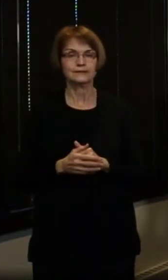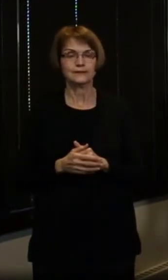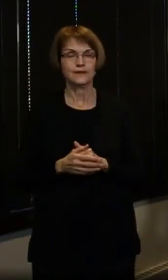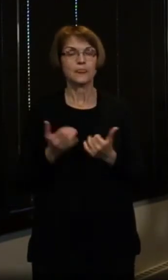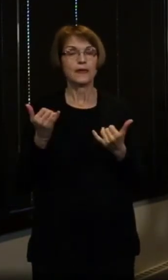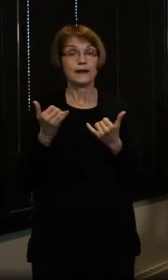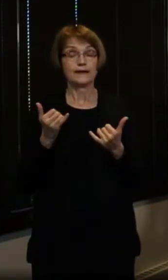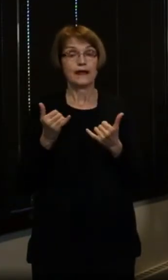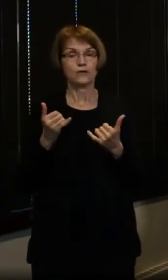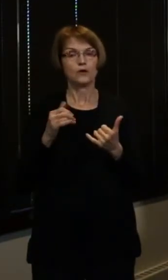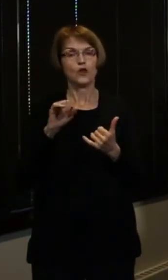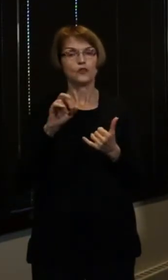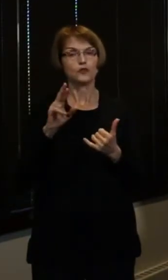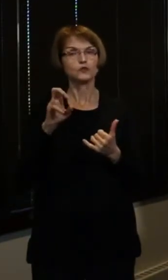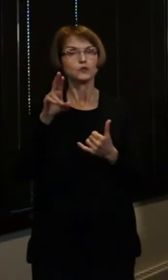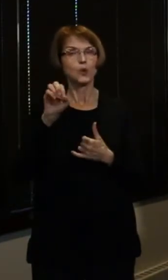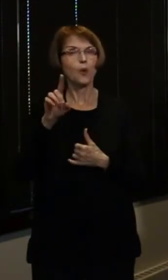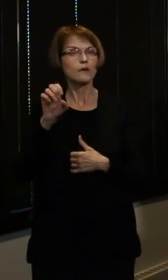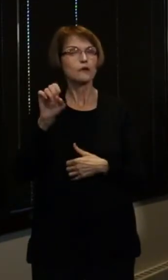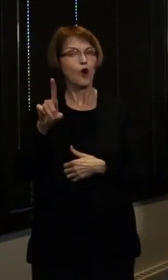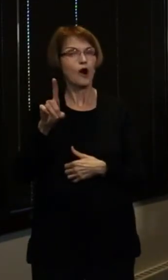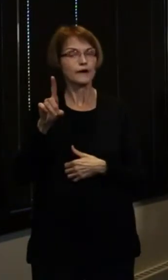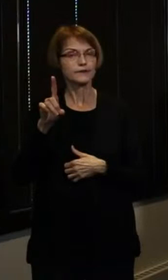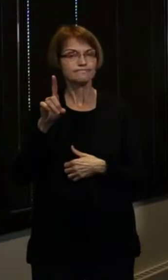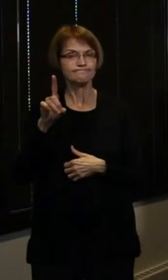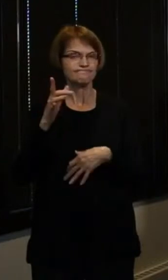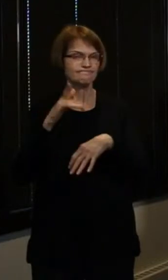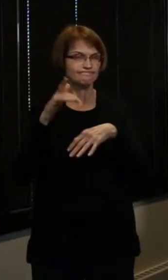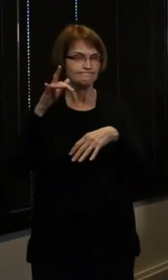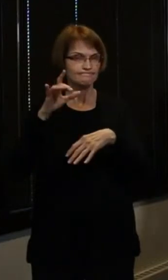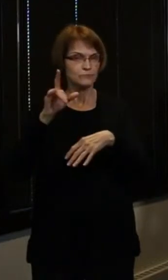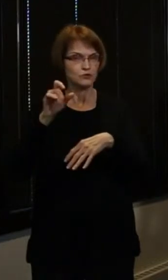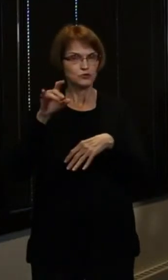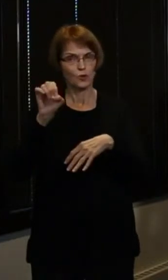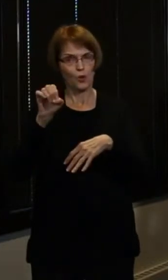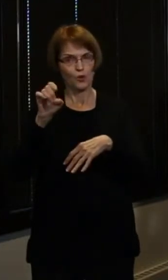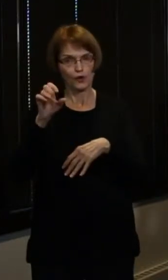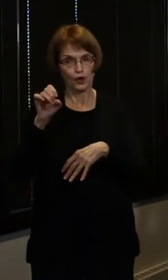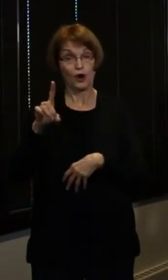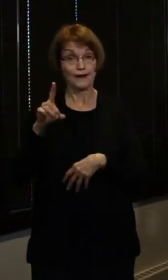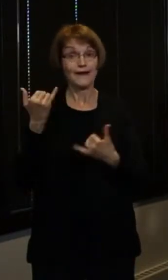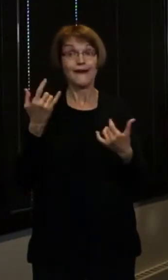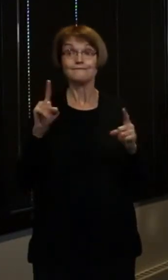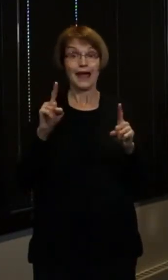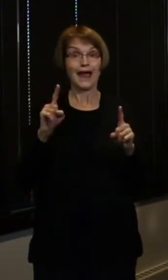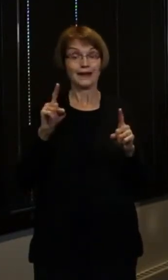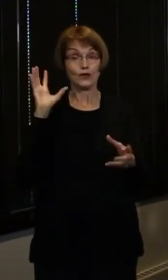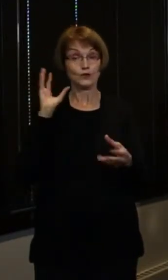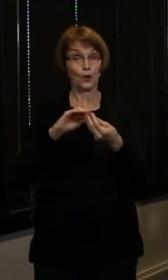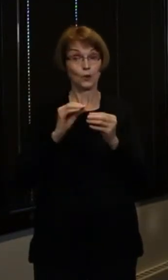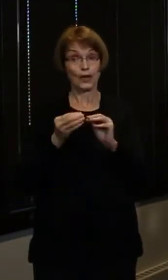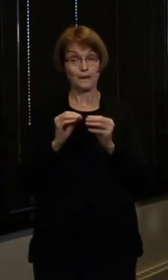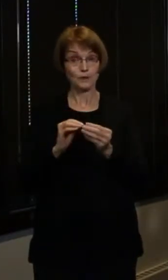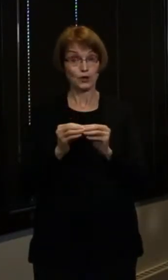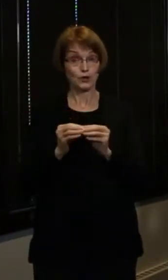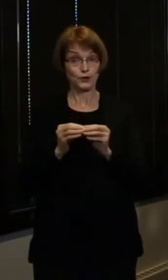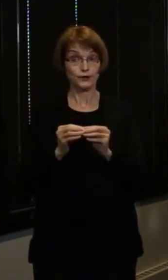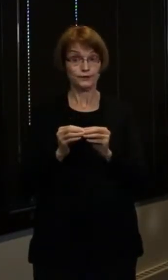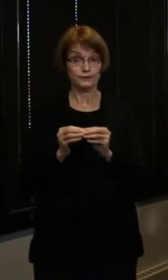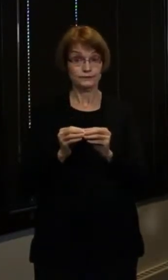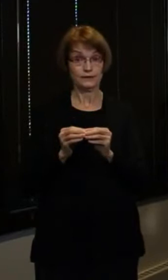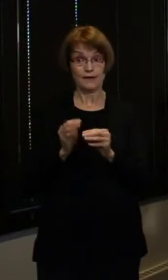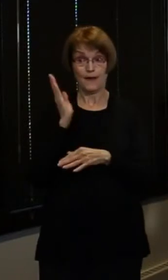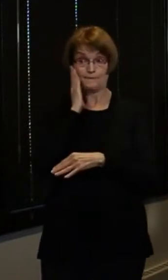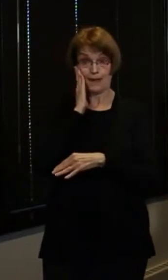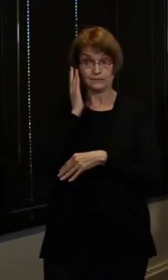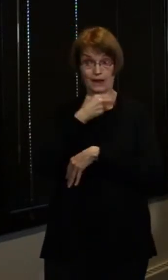Taking a look at our scorecard really briefly, we have gotten into the green zone with our total number of beds occupied